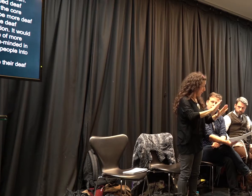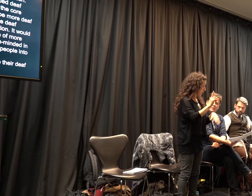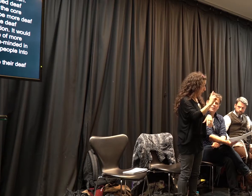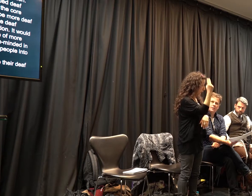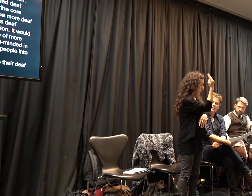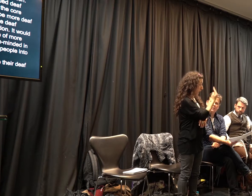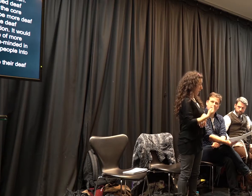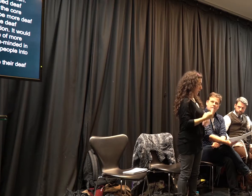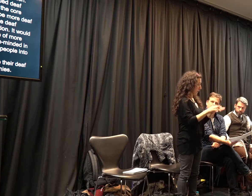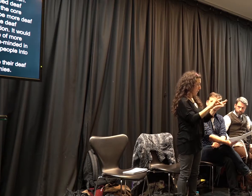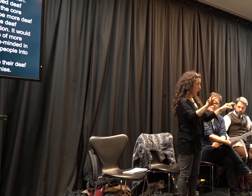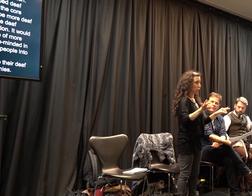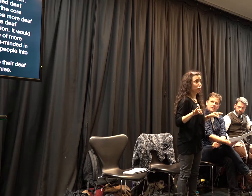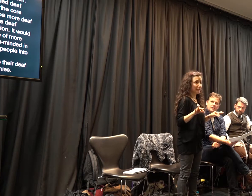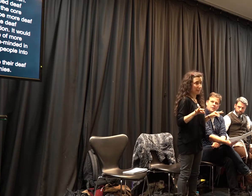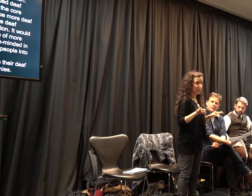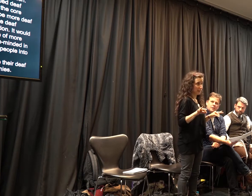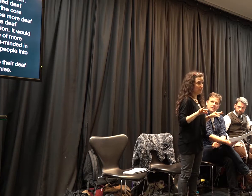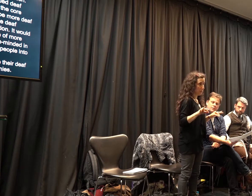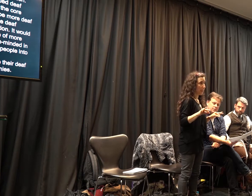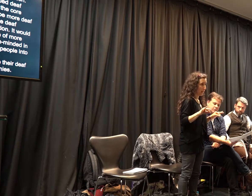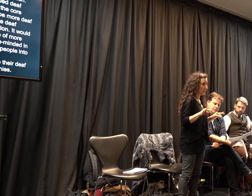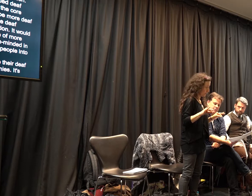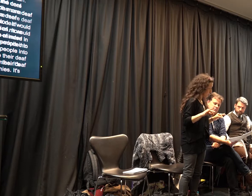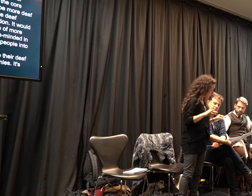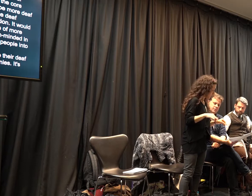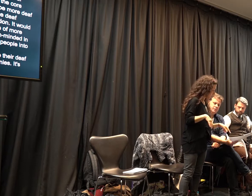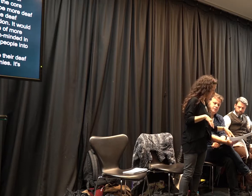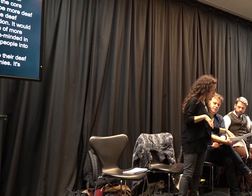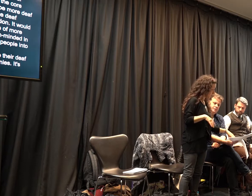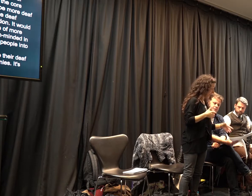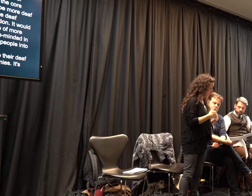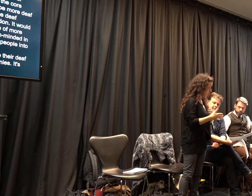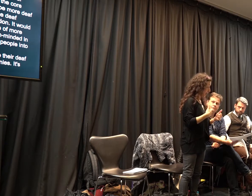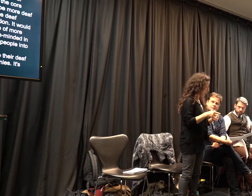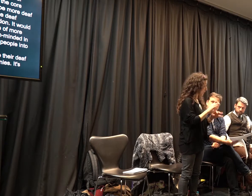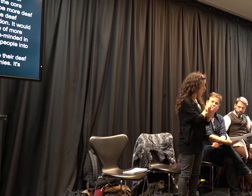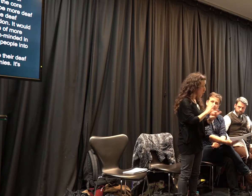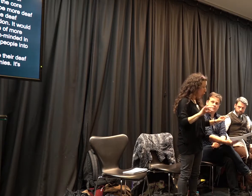companies. It's important to push artists' boundaries.